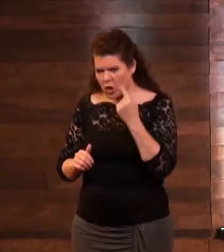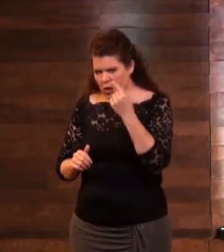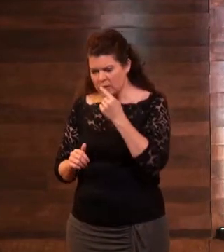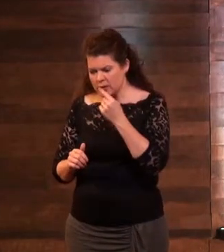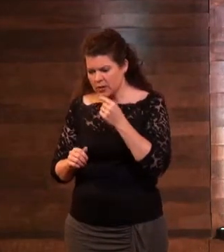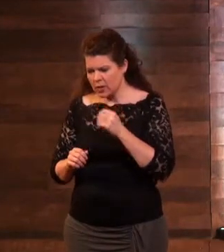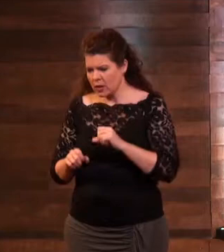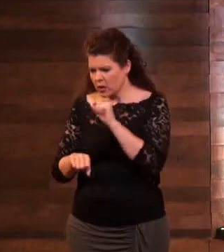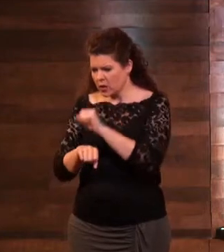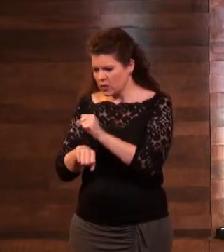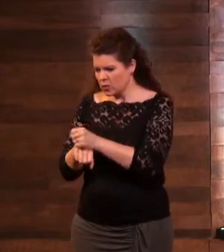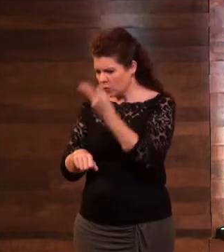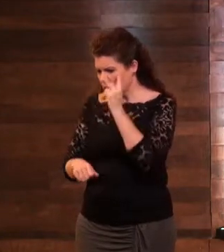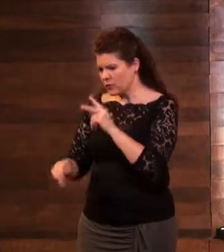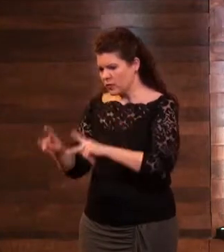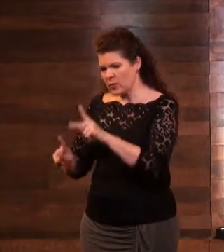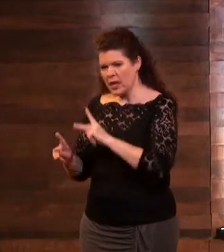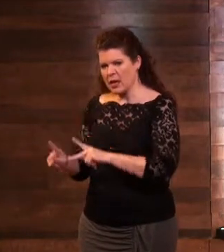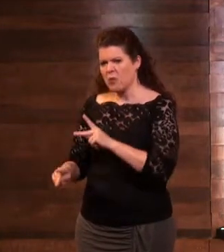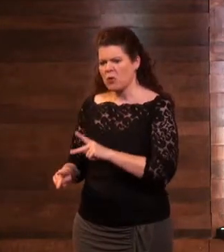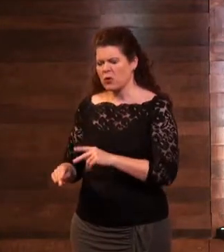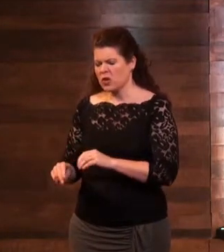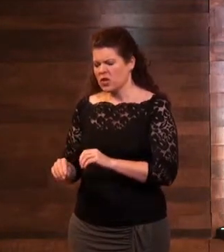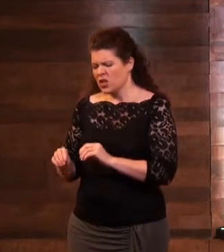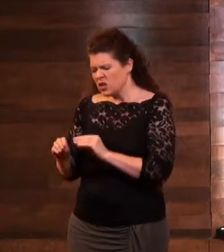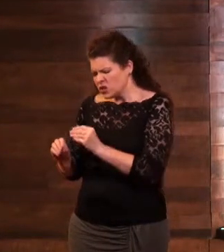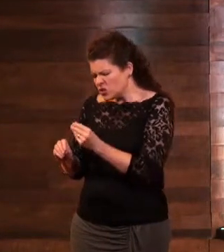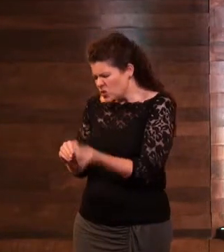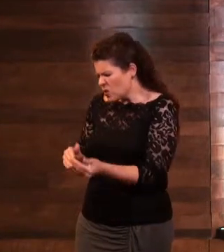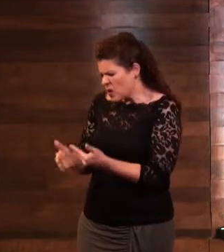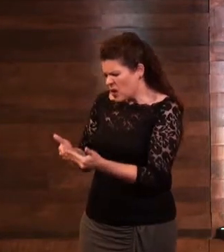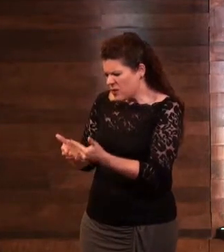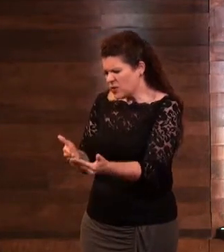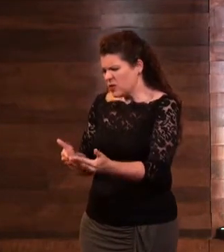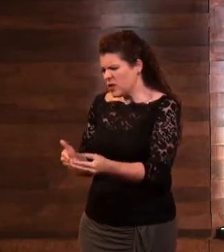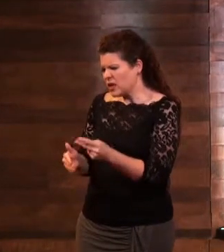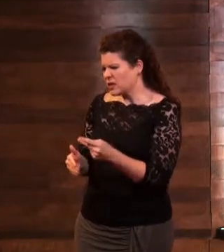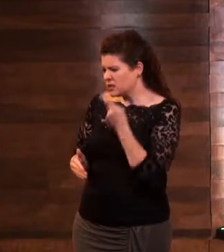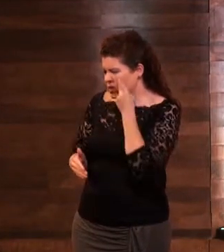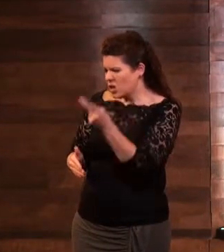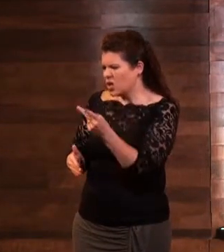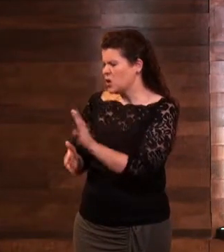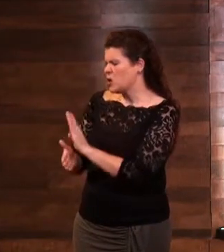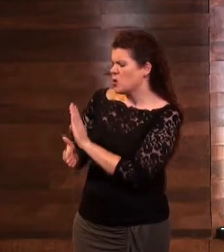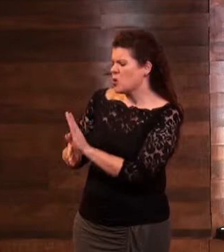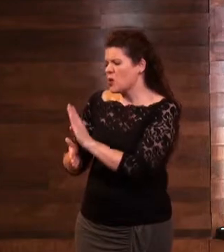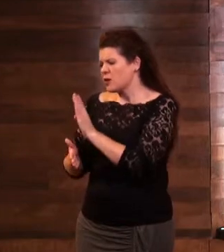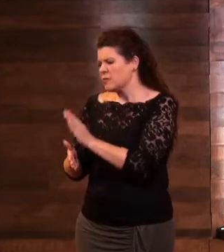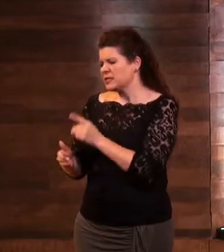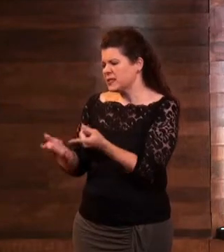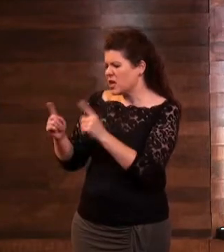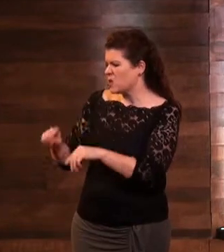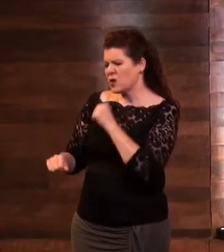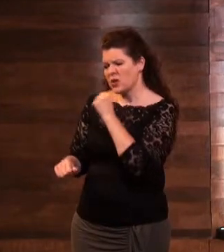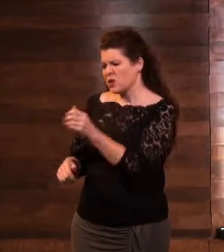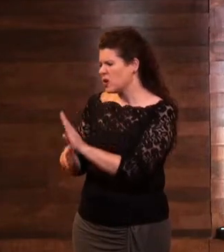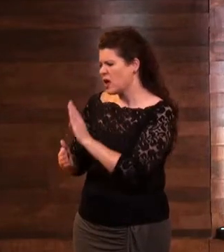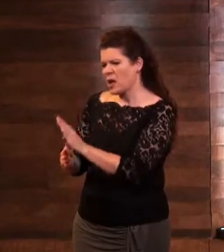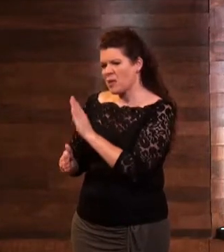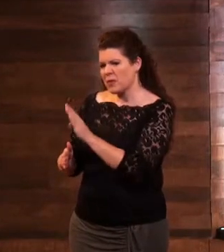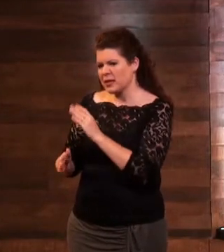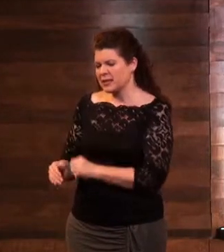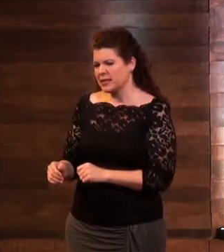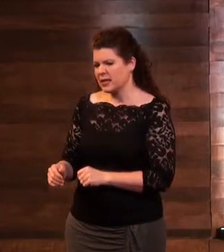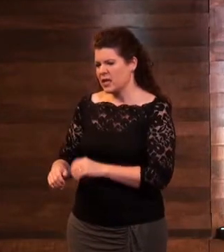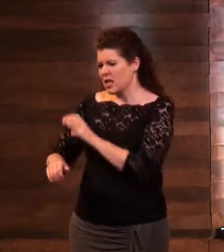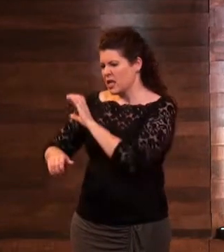get by. You take credit for everything you can. You look busy even when you're not. Carry the folder, walk fast. You leave the spreadsheet open up on